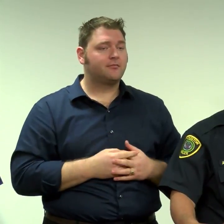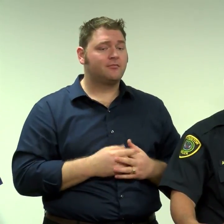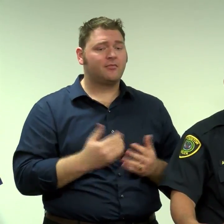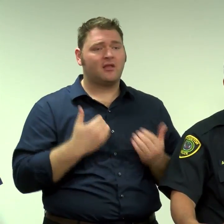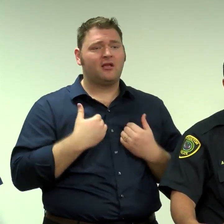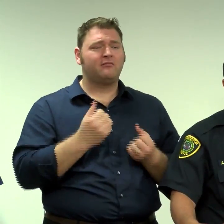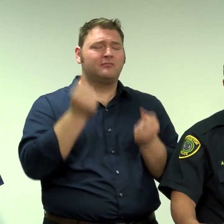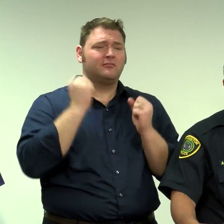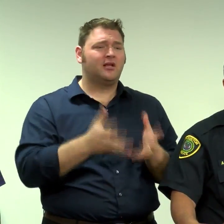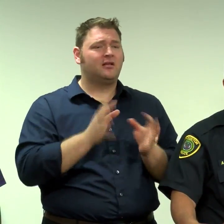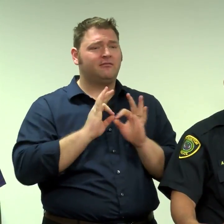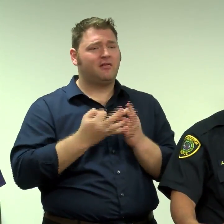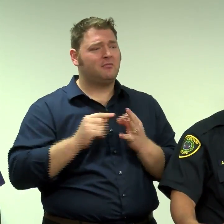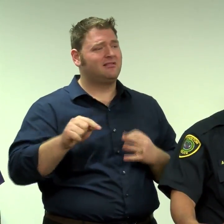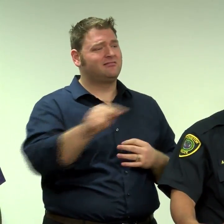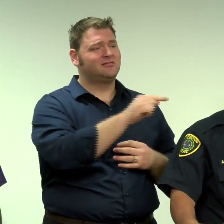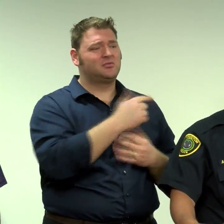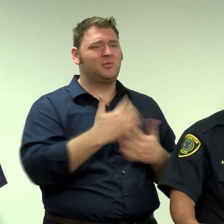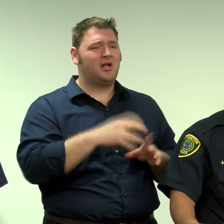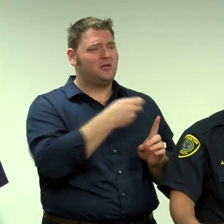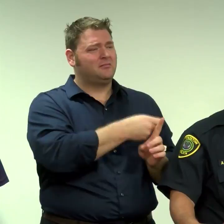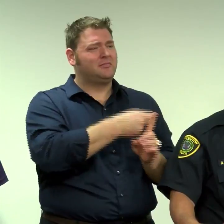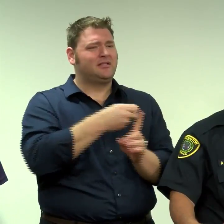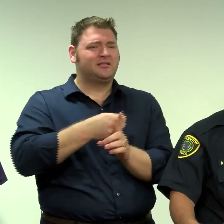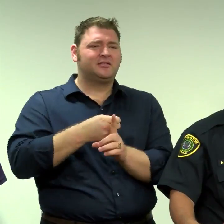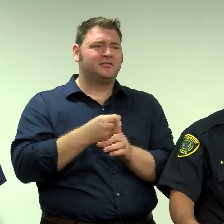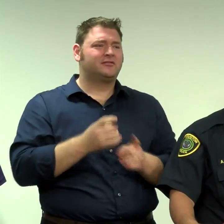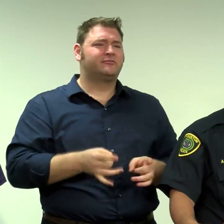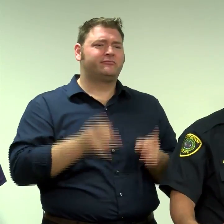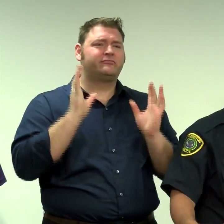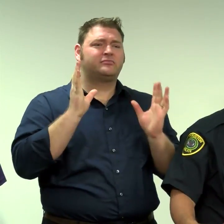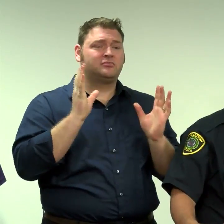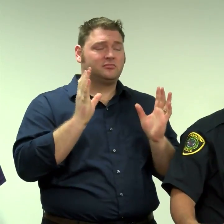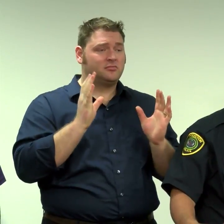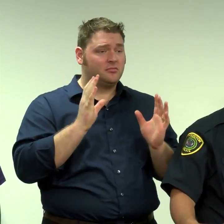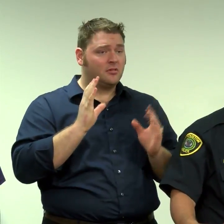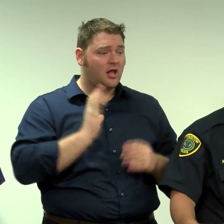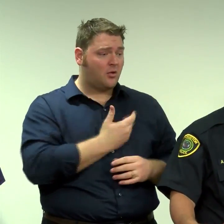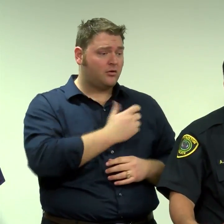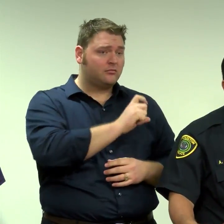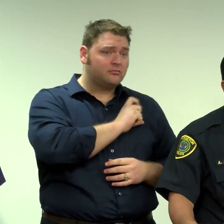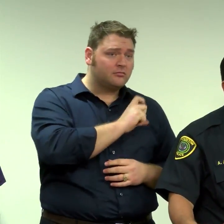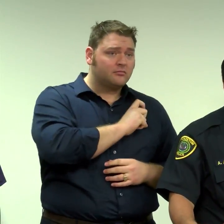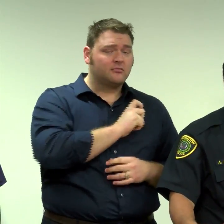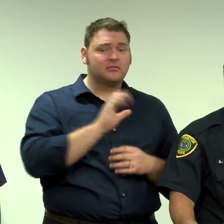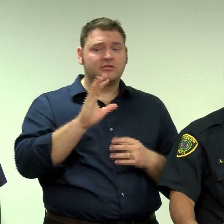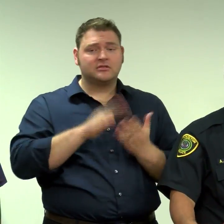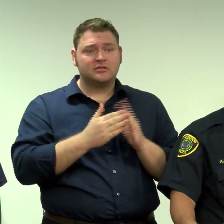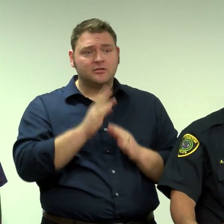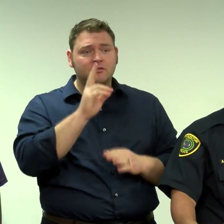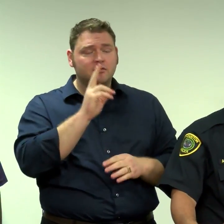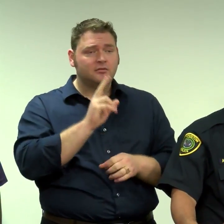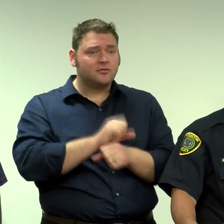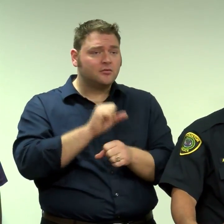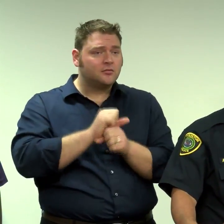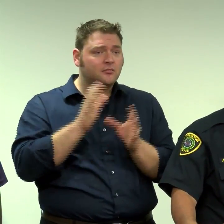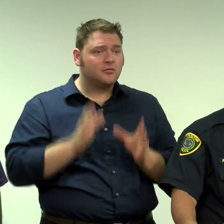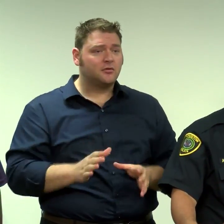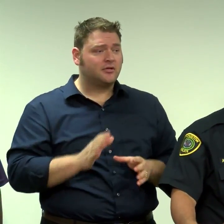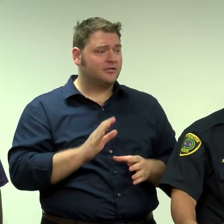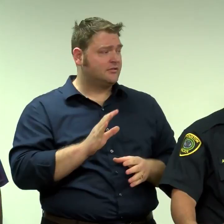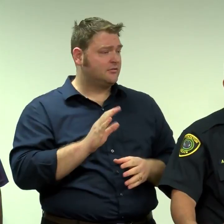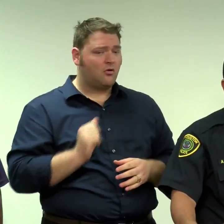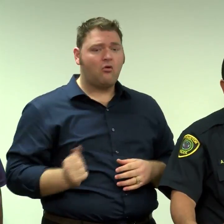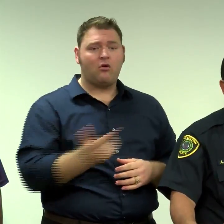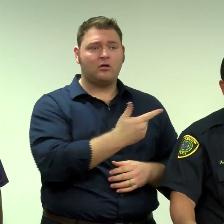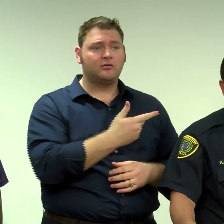can't speak enough about not just the police officers and the firefighters, but all of our city employees that this mayor leads, that